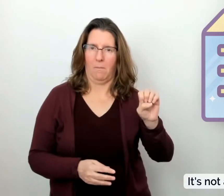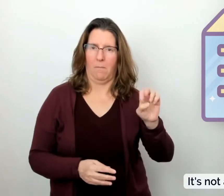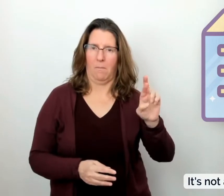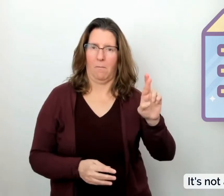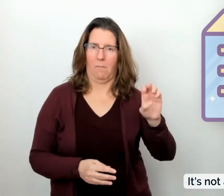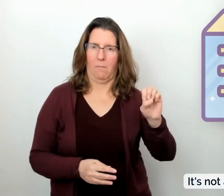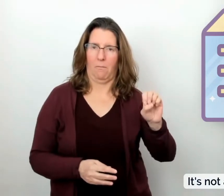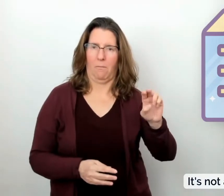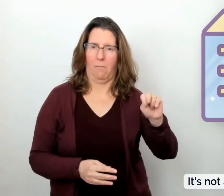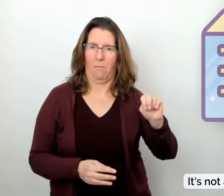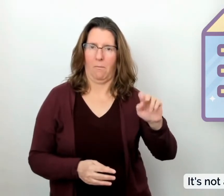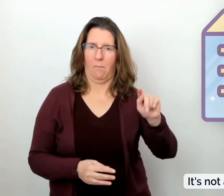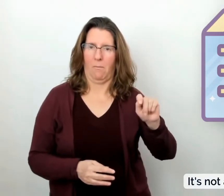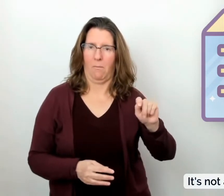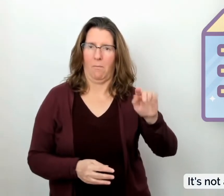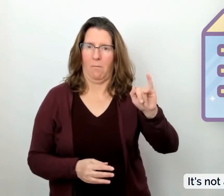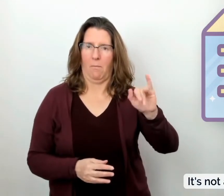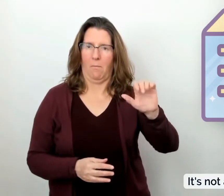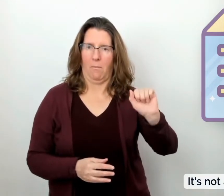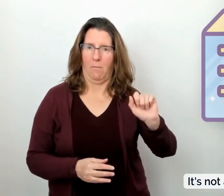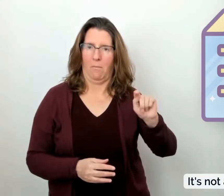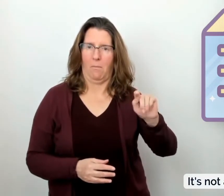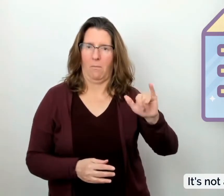Today, we're going to touch on differentiating instruction.